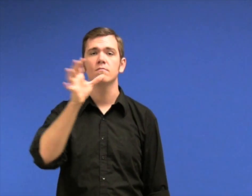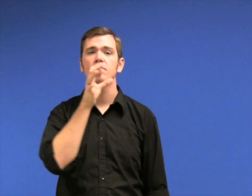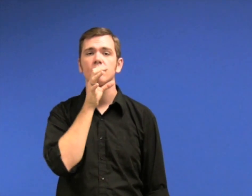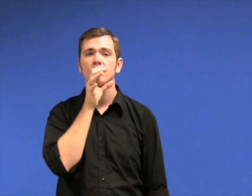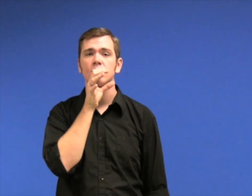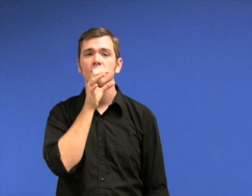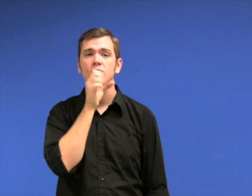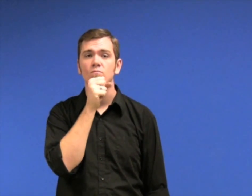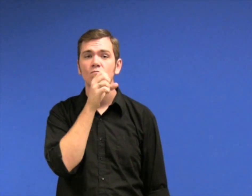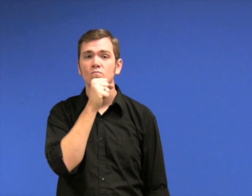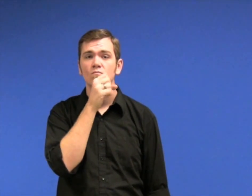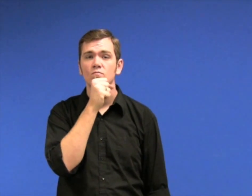Orange.